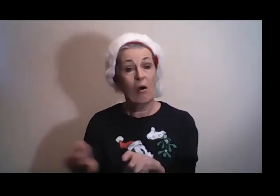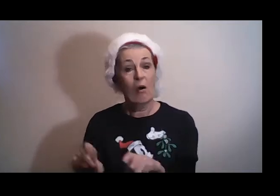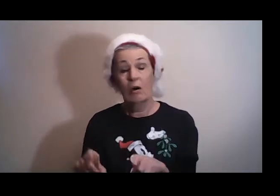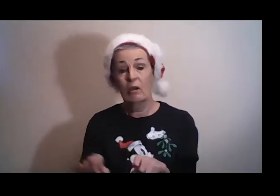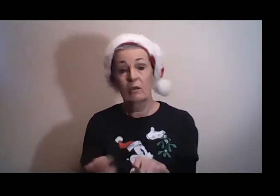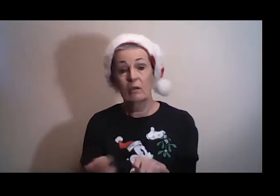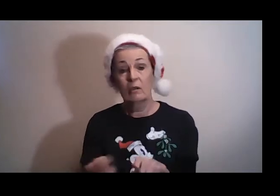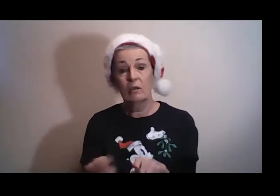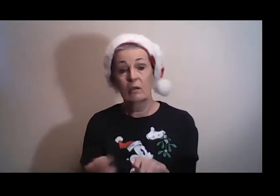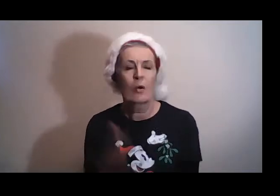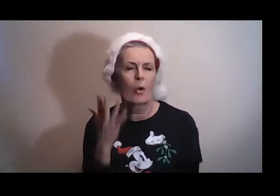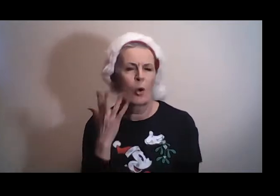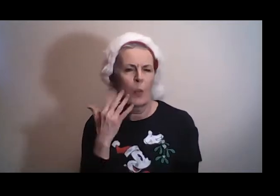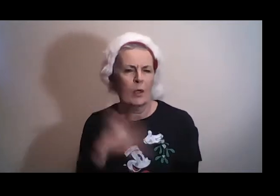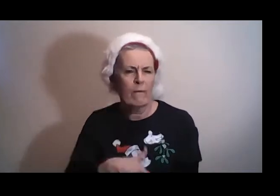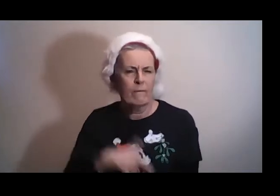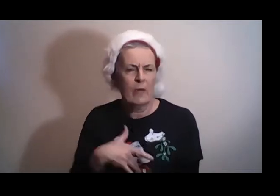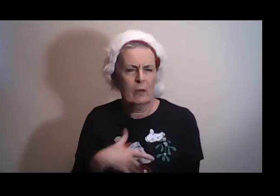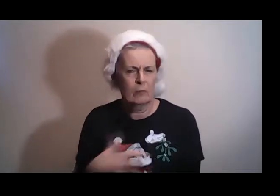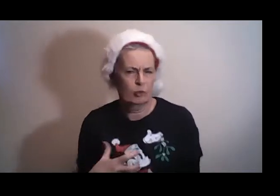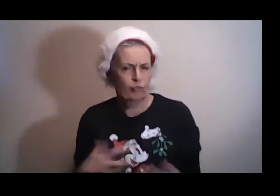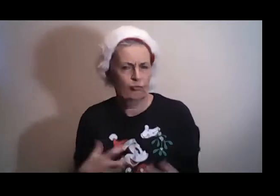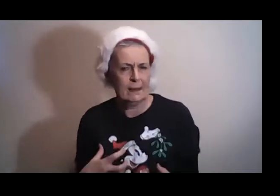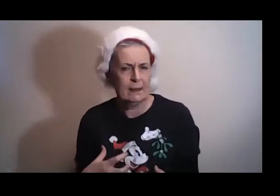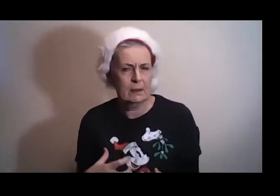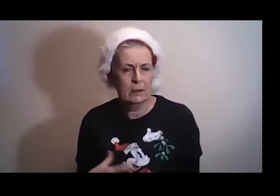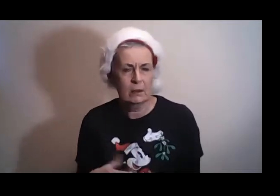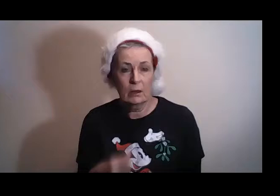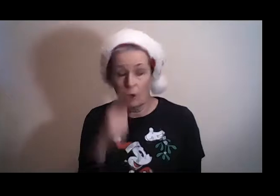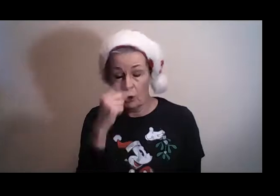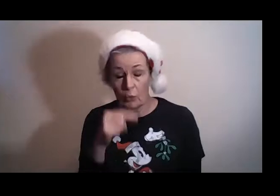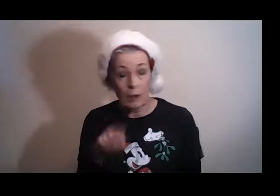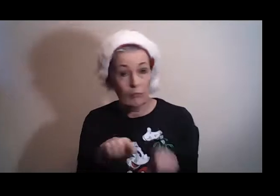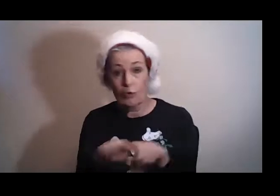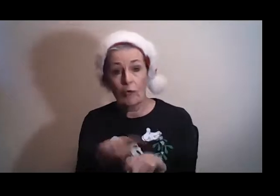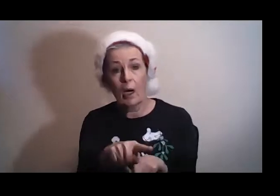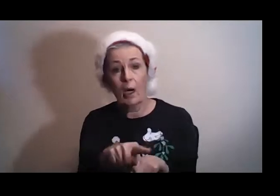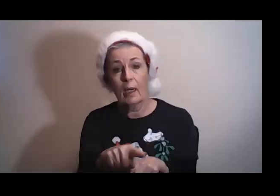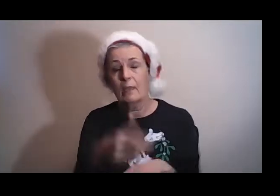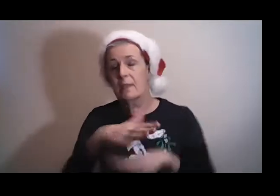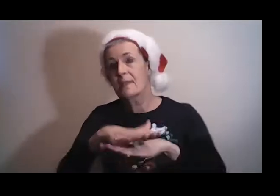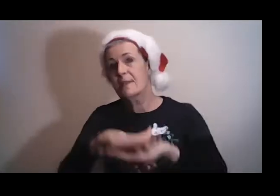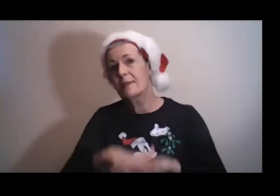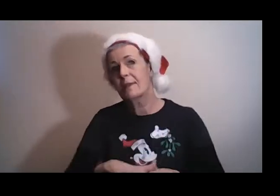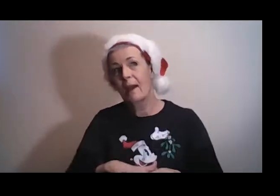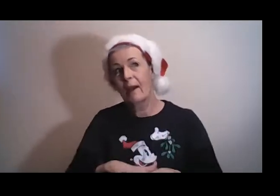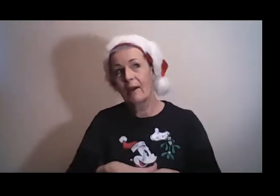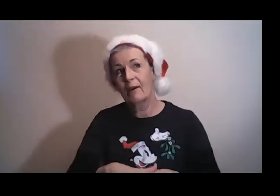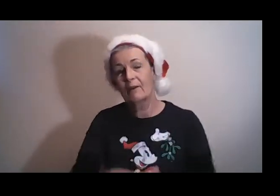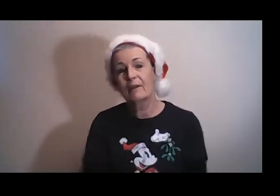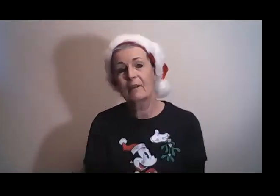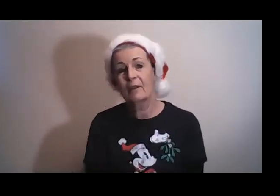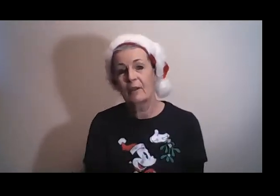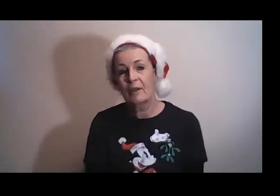bit stressed or tense, and you can just say, oh, I remember doing this one without watching